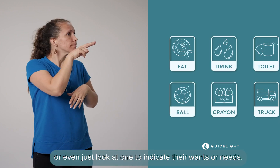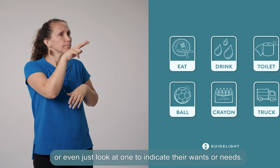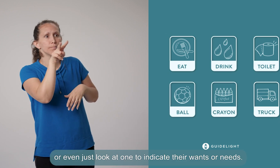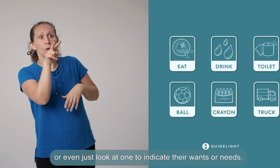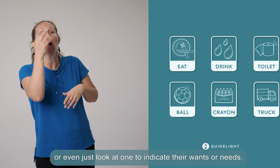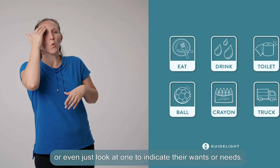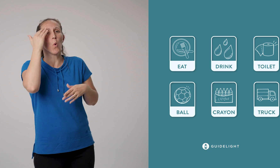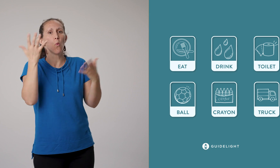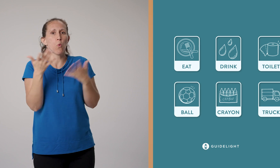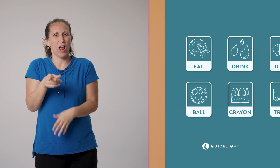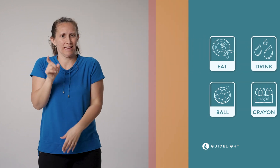wants or needs.